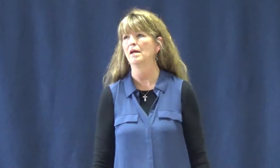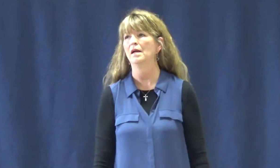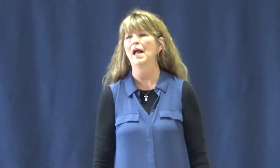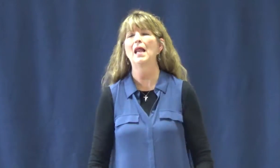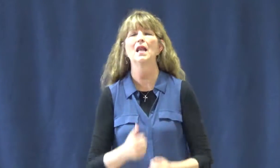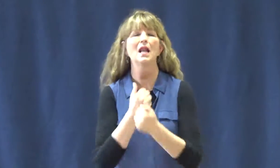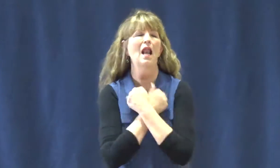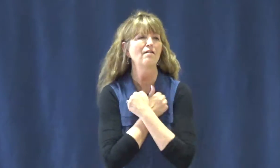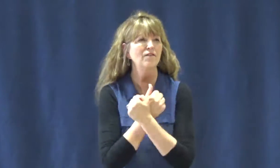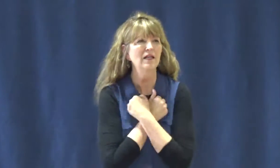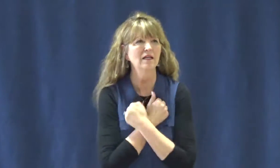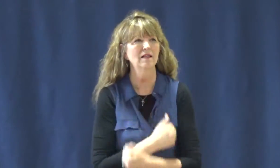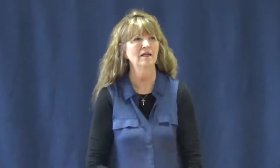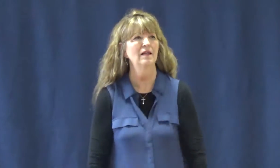peaceful, loving,